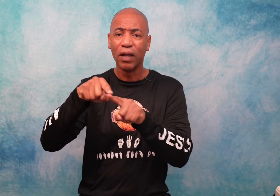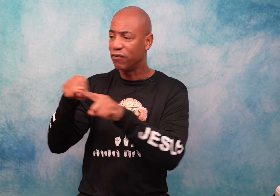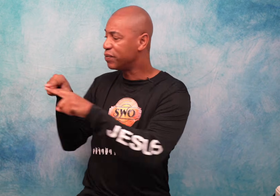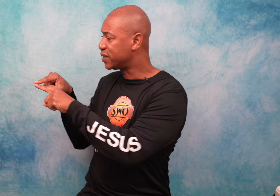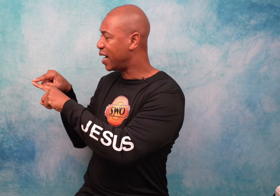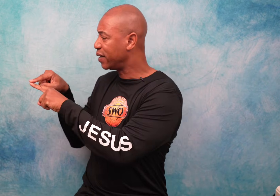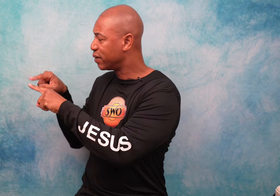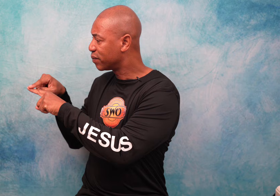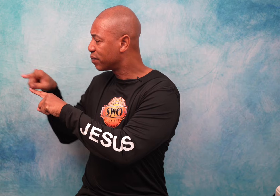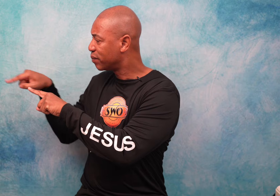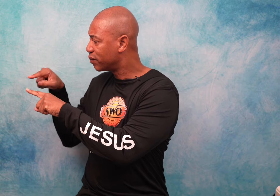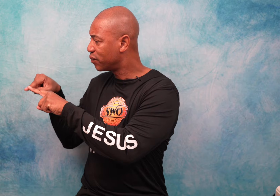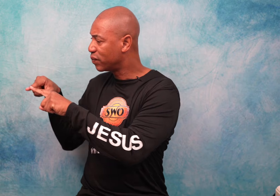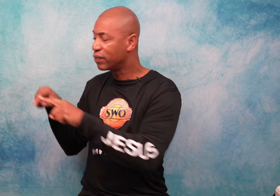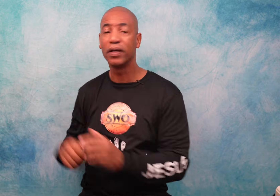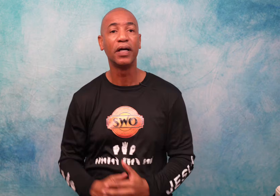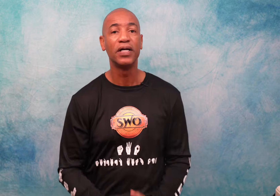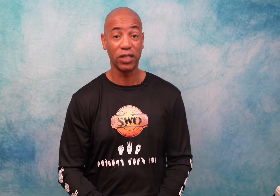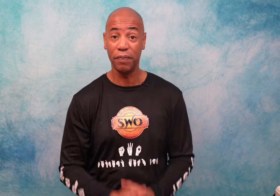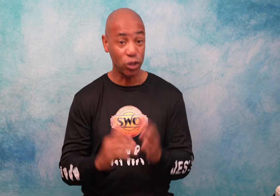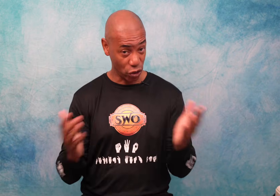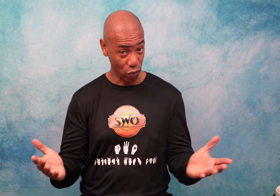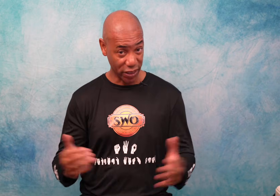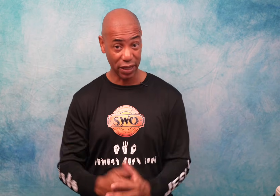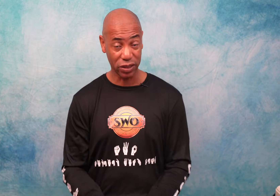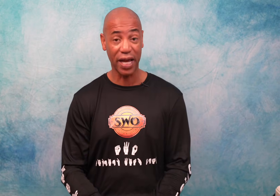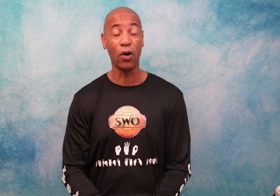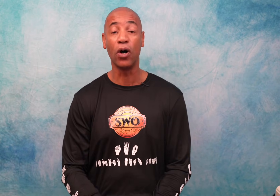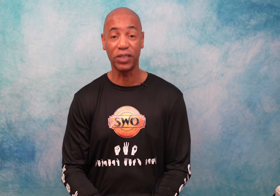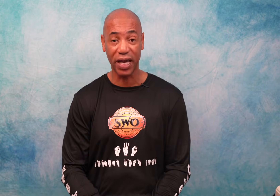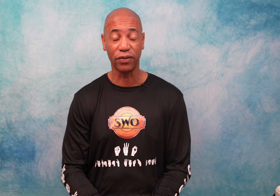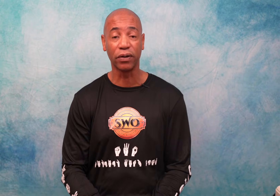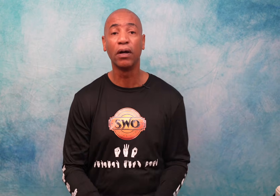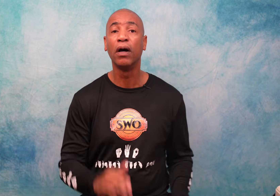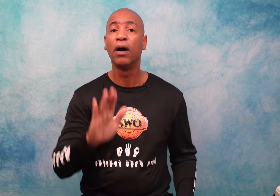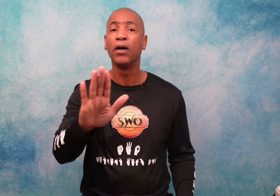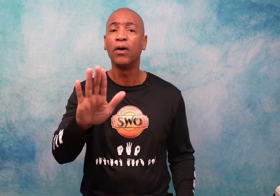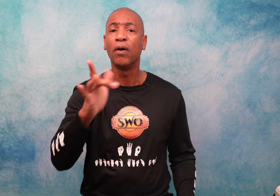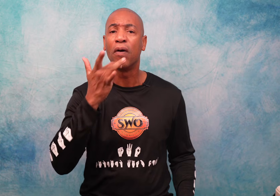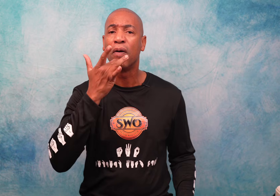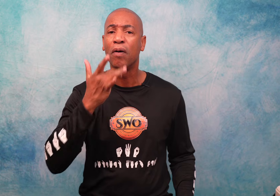from the side. So let me show you what that looks like all together.